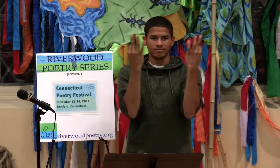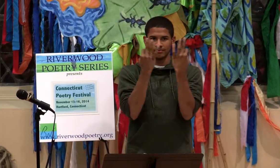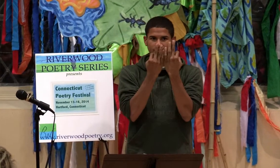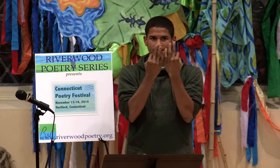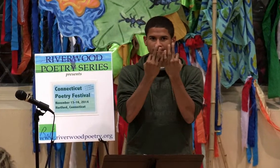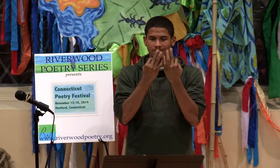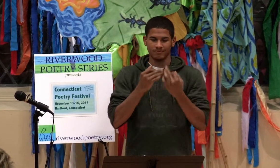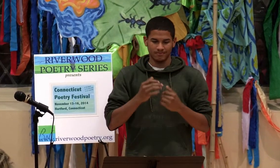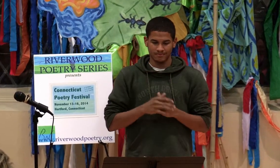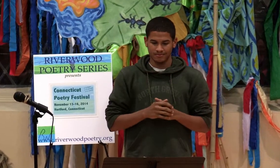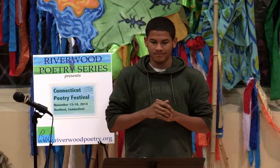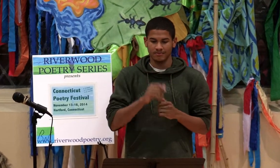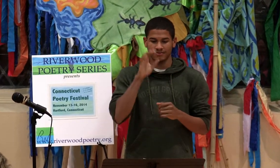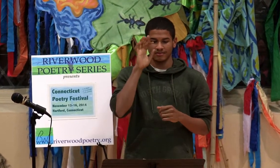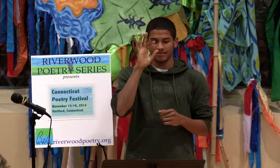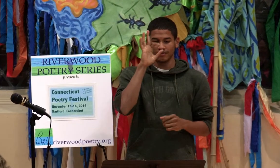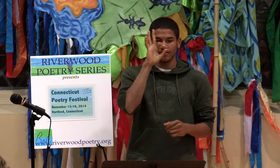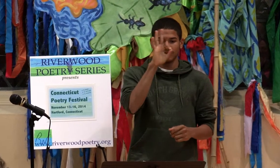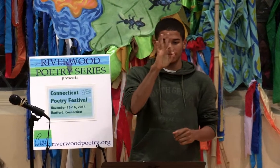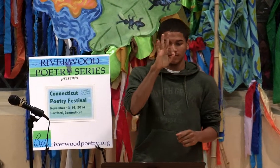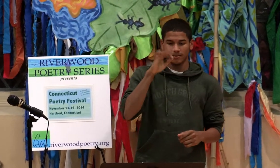The title of this one is Family.